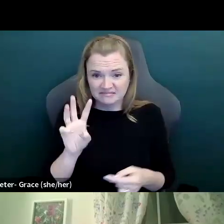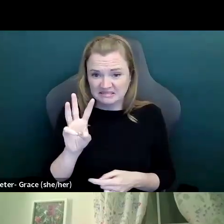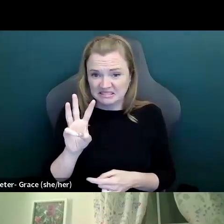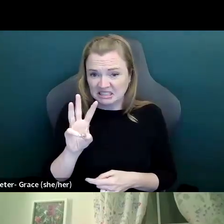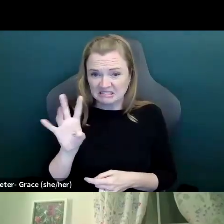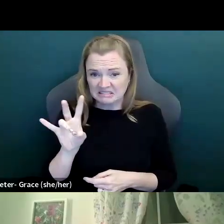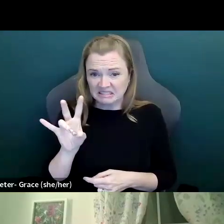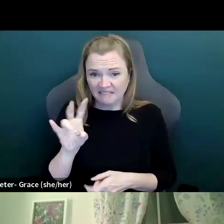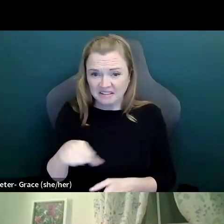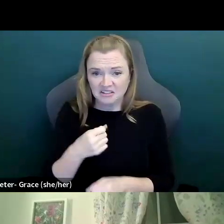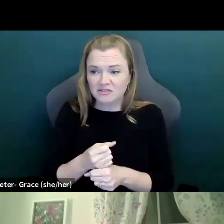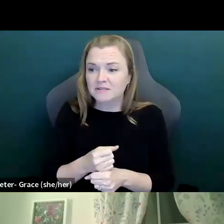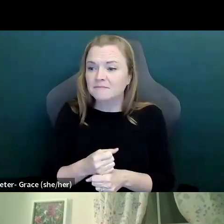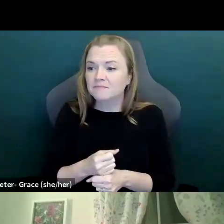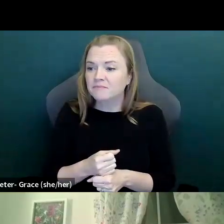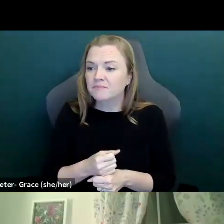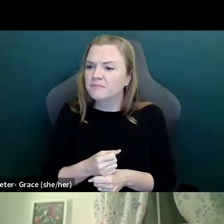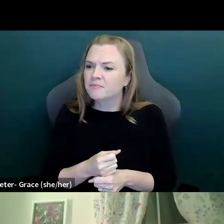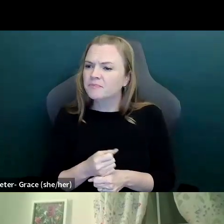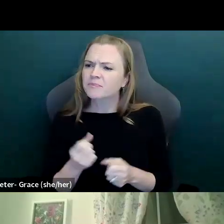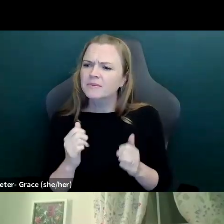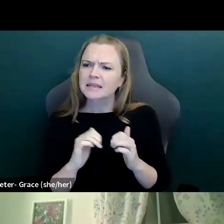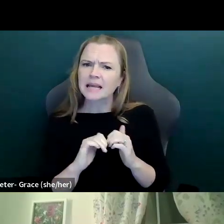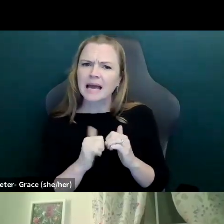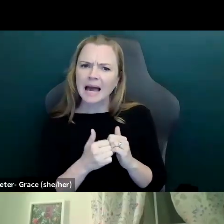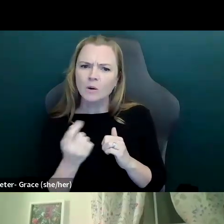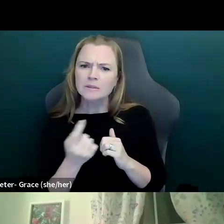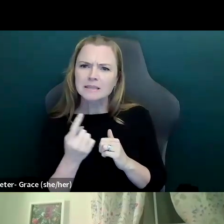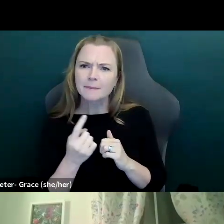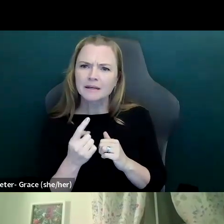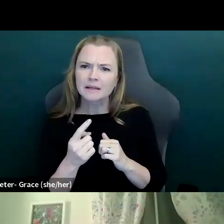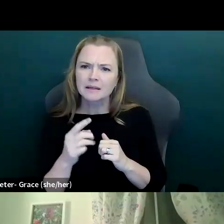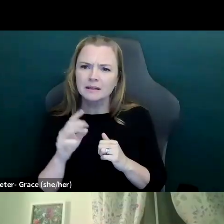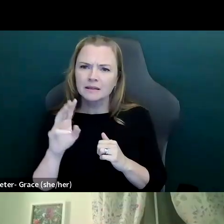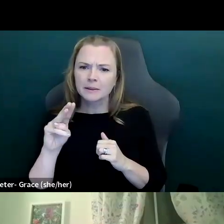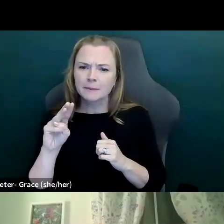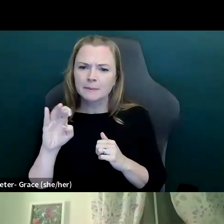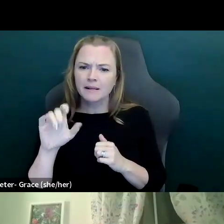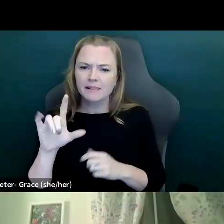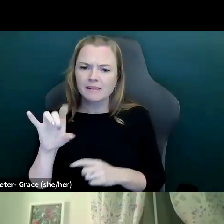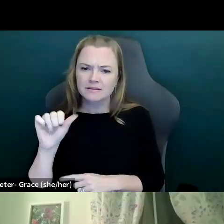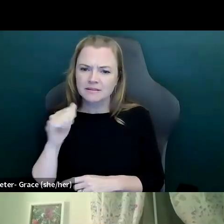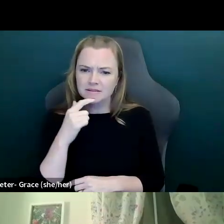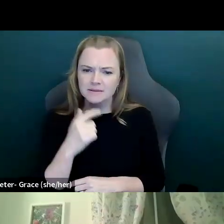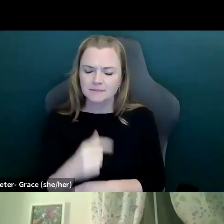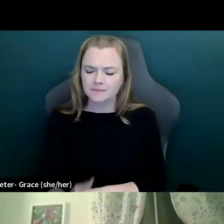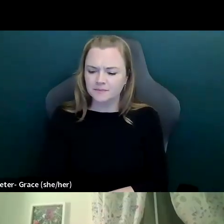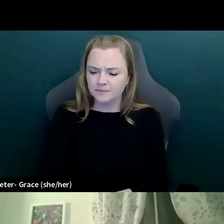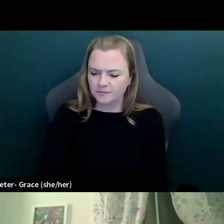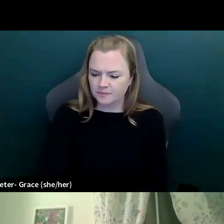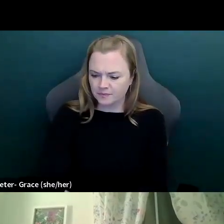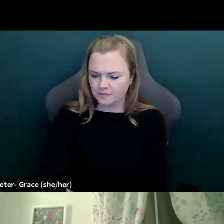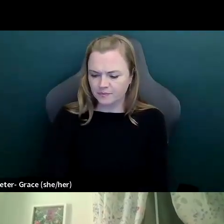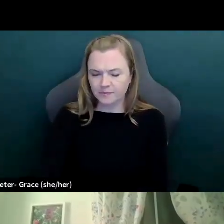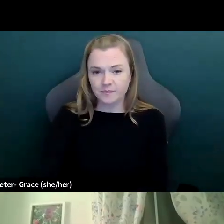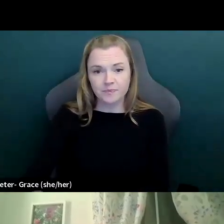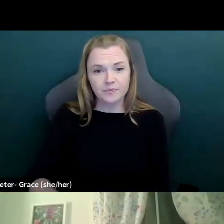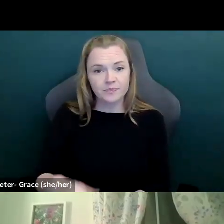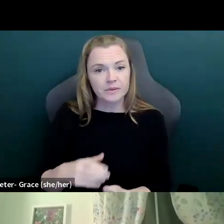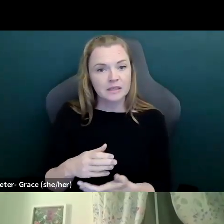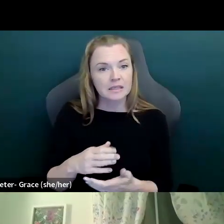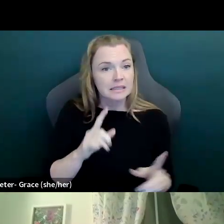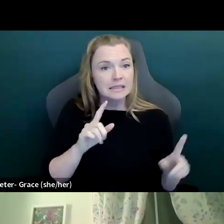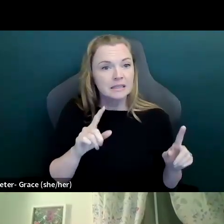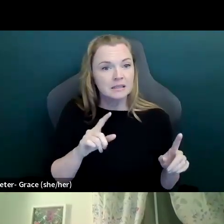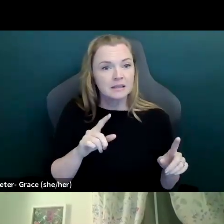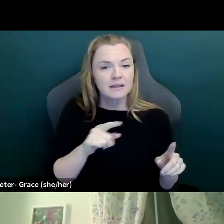how does somebody who recently, right, so I know some of you recently more have started the program, what do